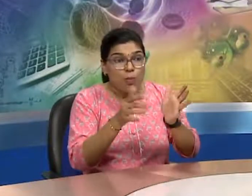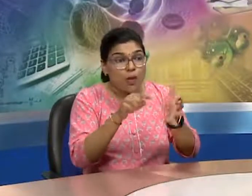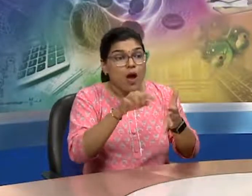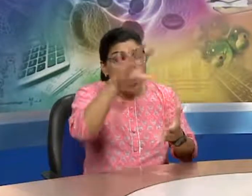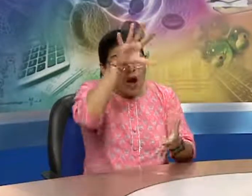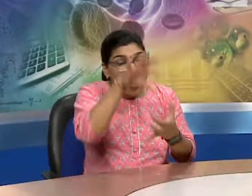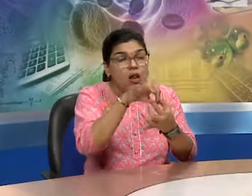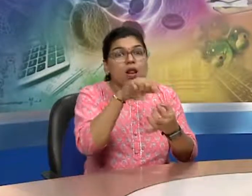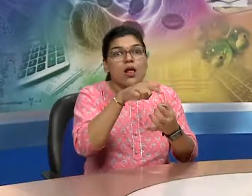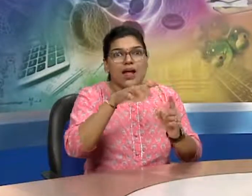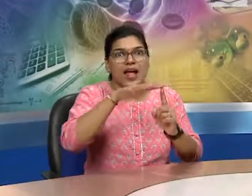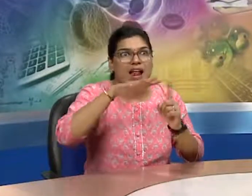ecosystem.